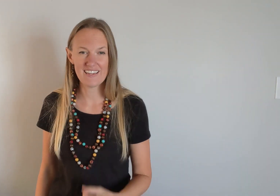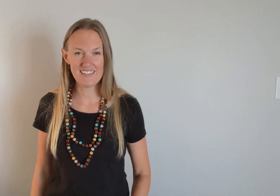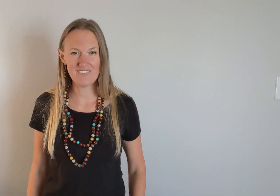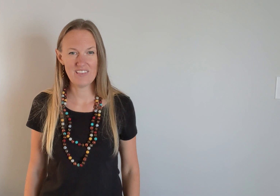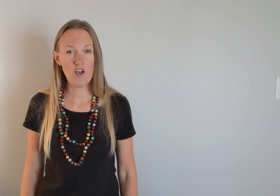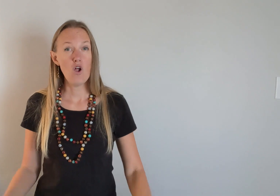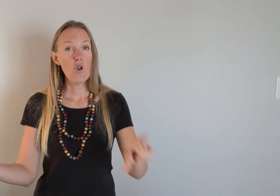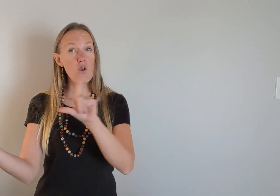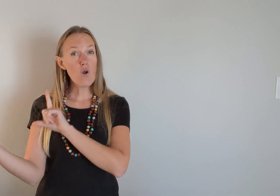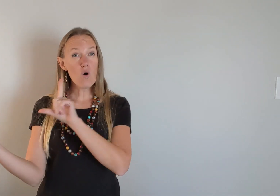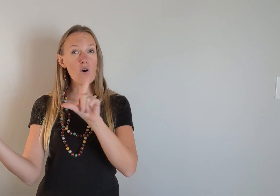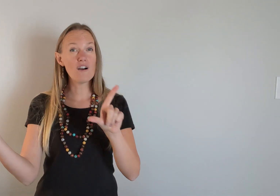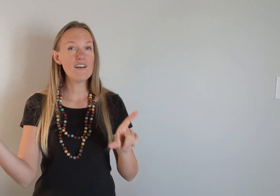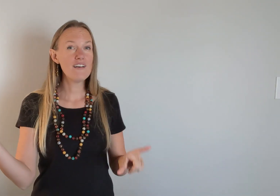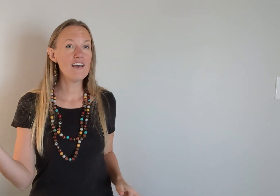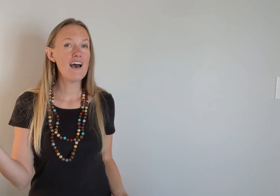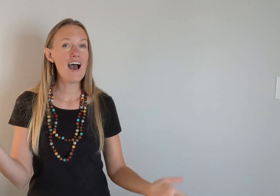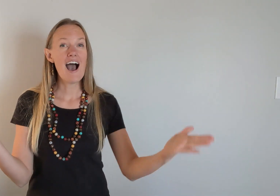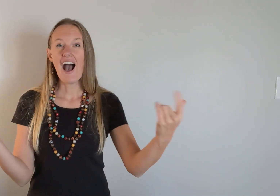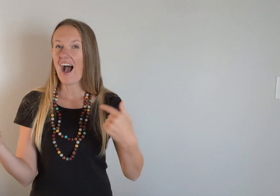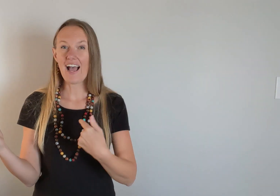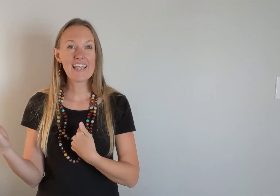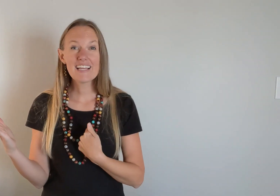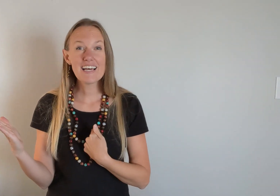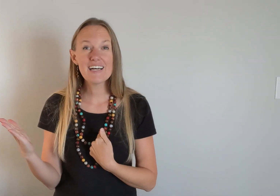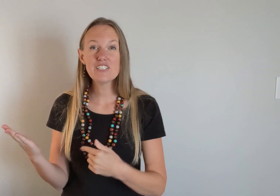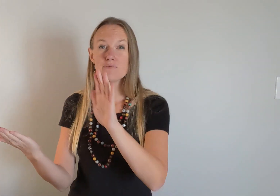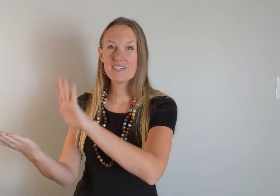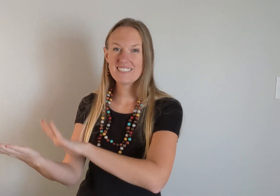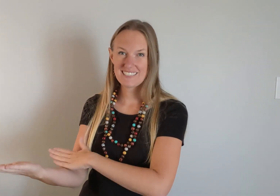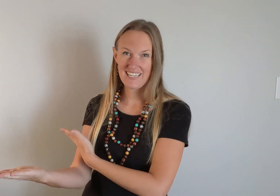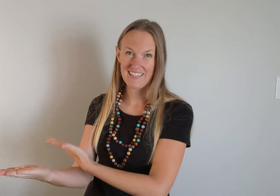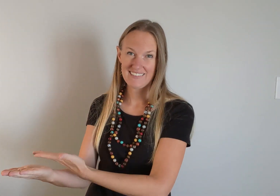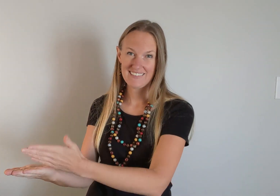Okay? Lord, I can't help but sing.